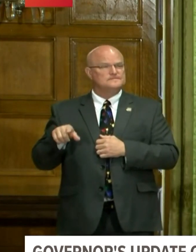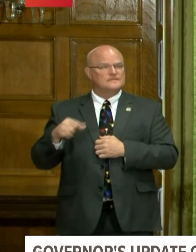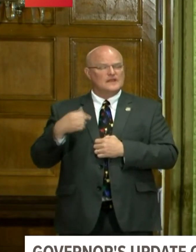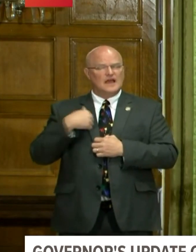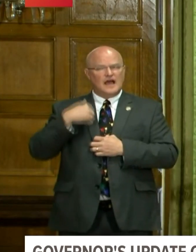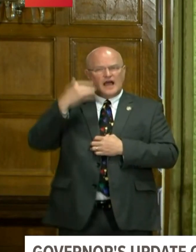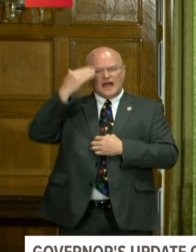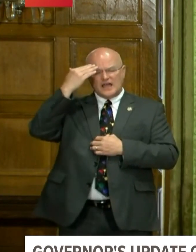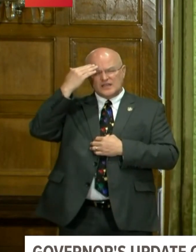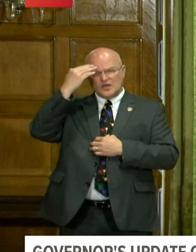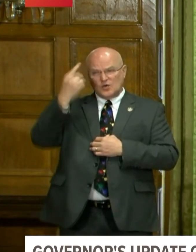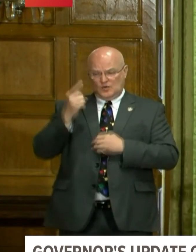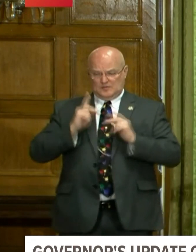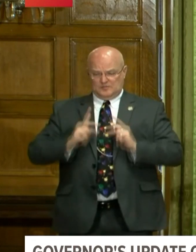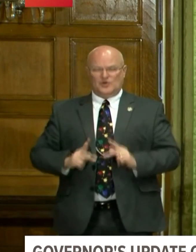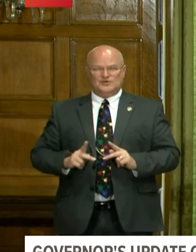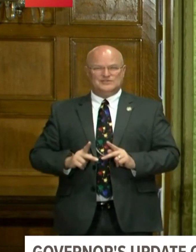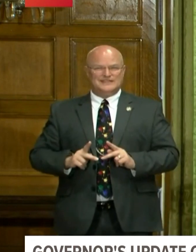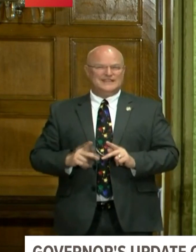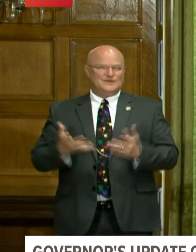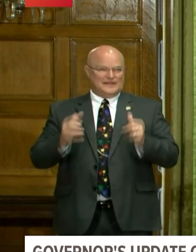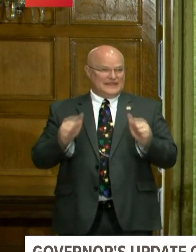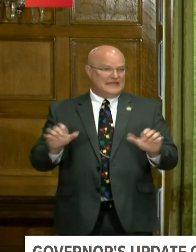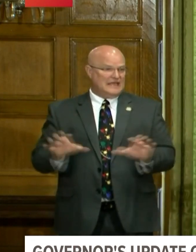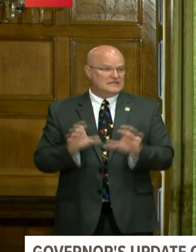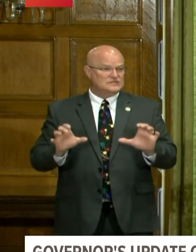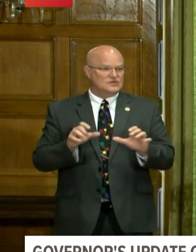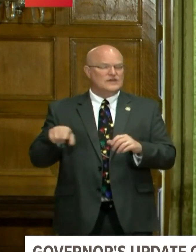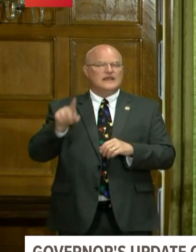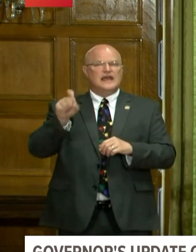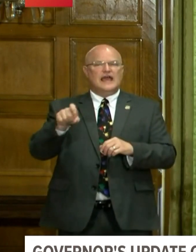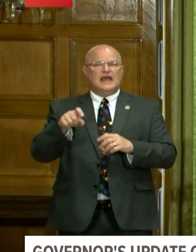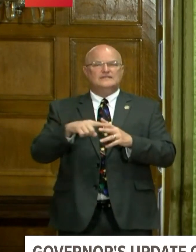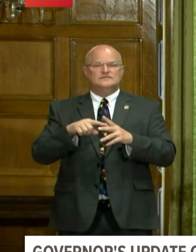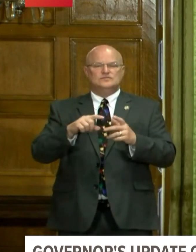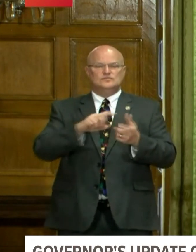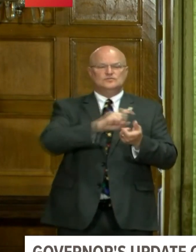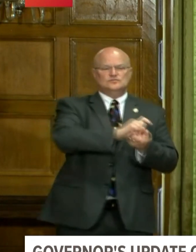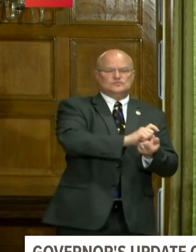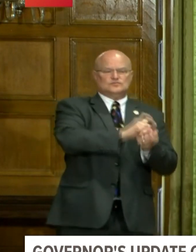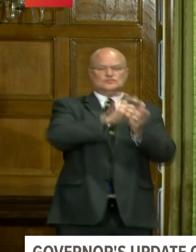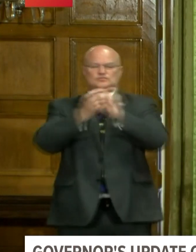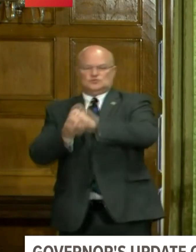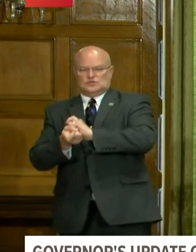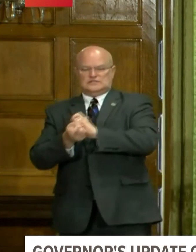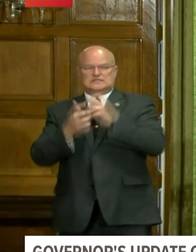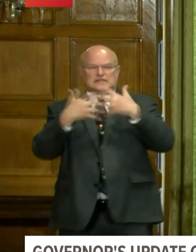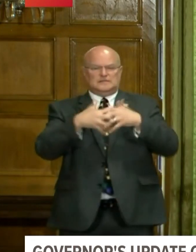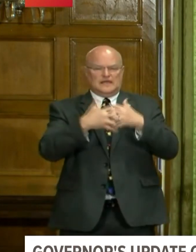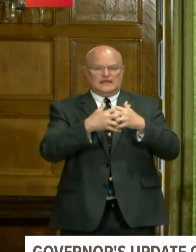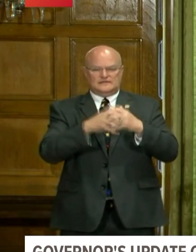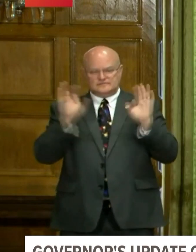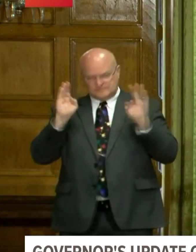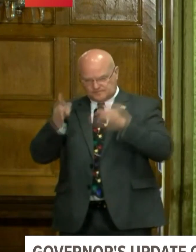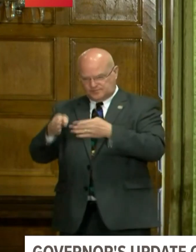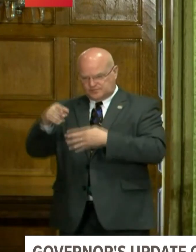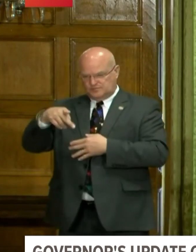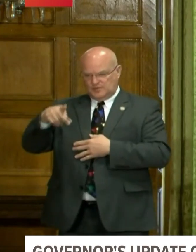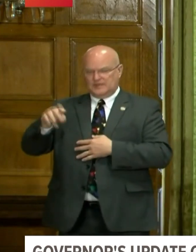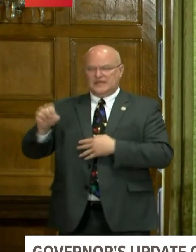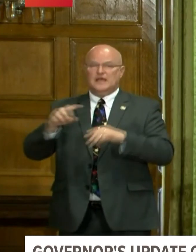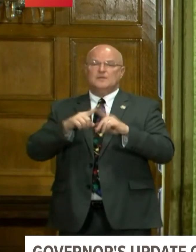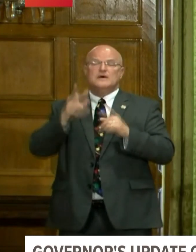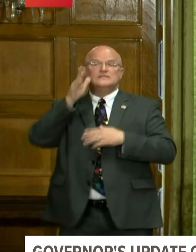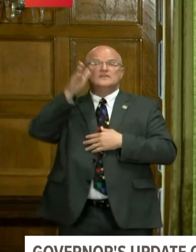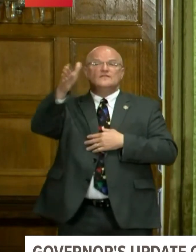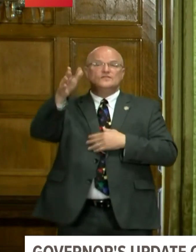I know one personally in their capacity, and they would have to switch their manufacturing totally to PPE, but it's